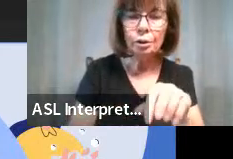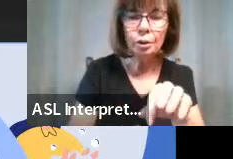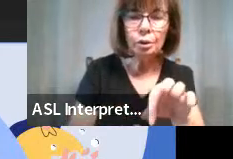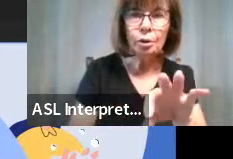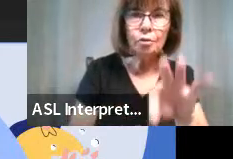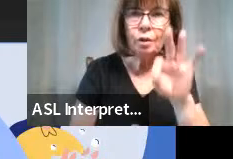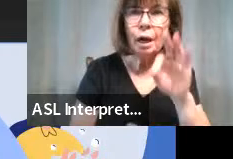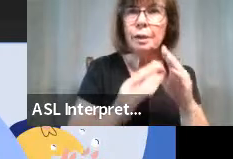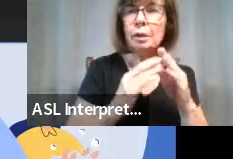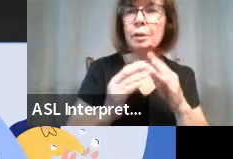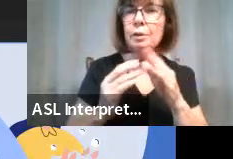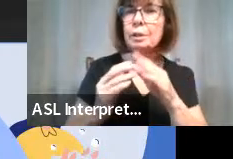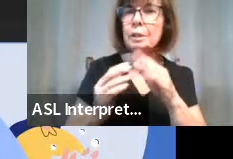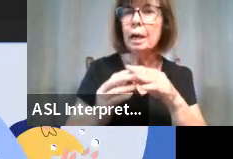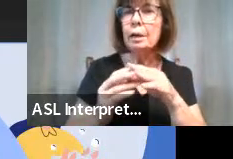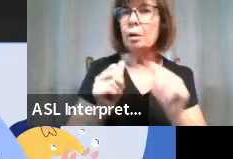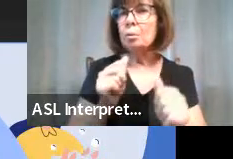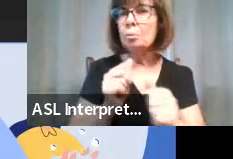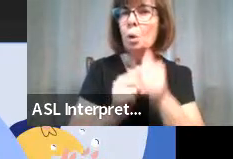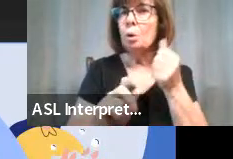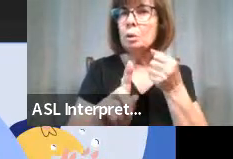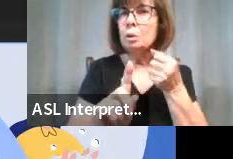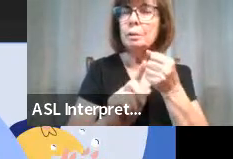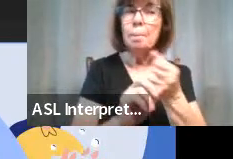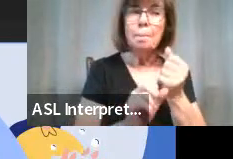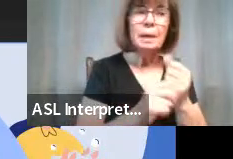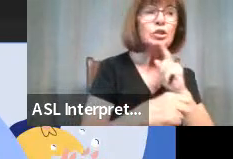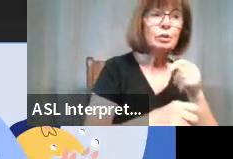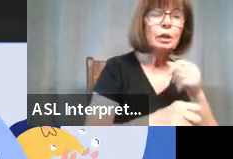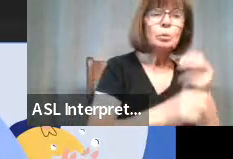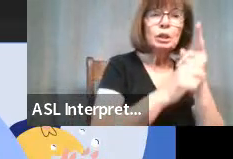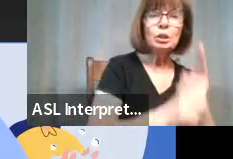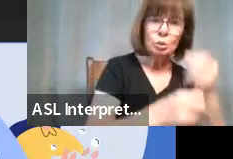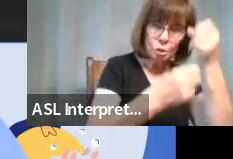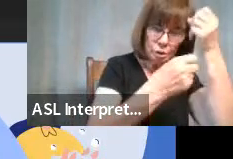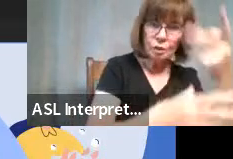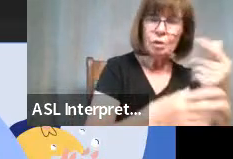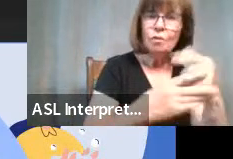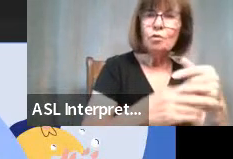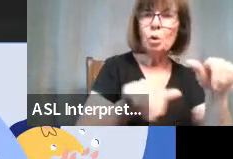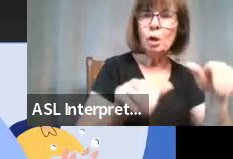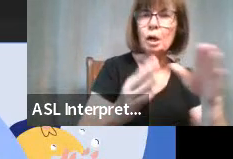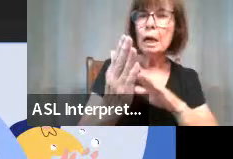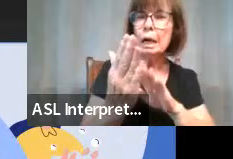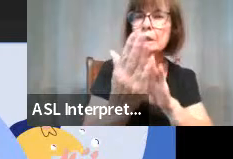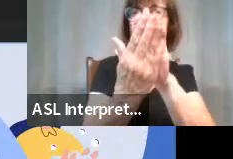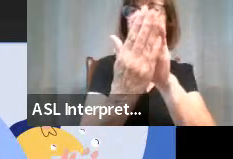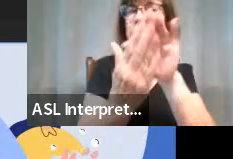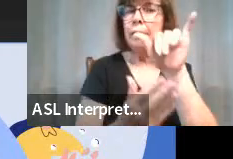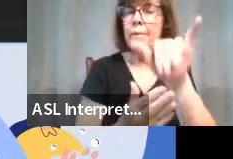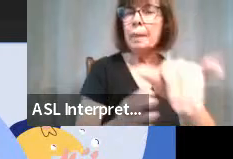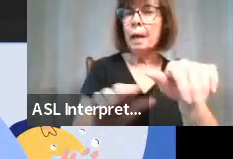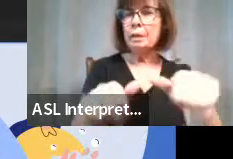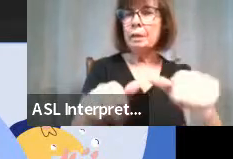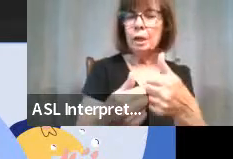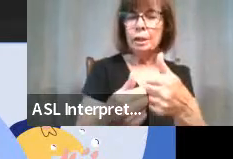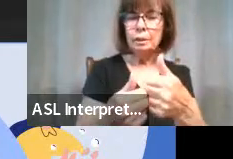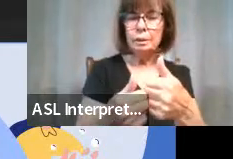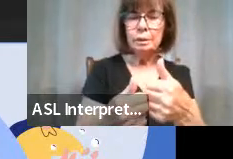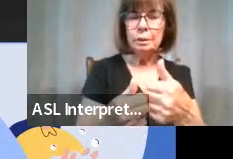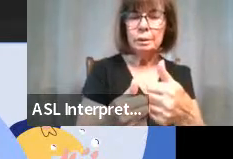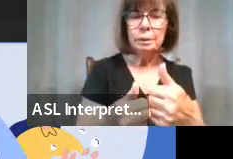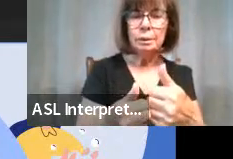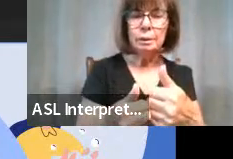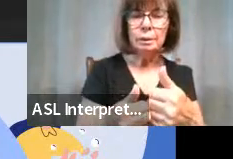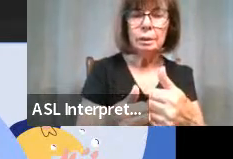this COVID, making sure we use data constantly and addressing that challenge. And community feedbacks and so forth